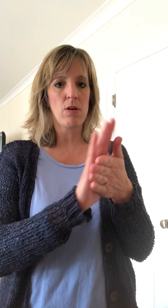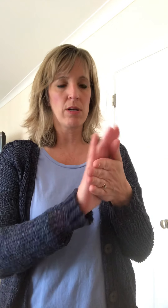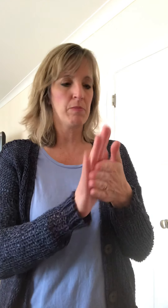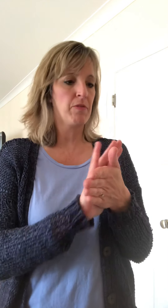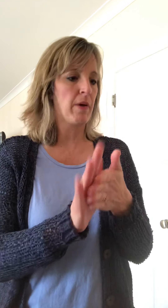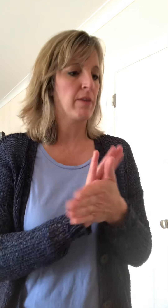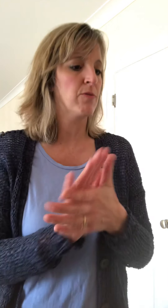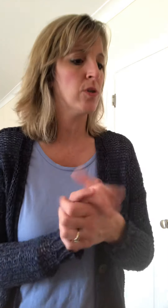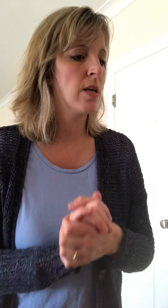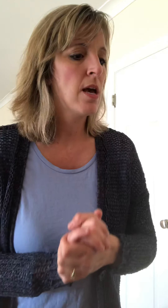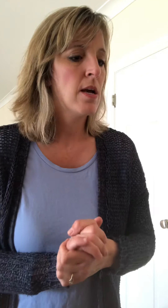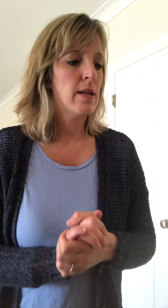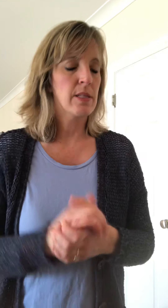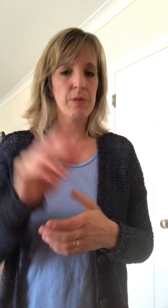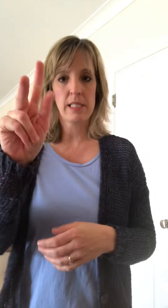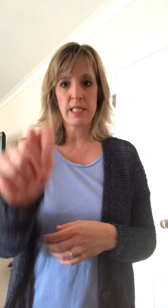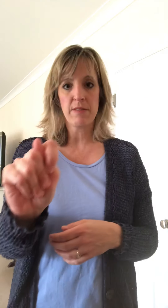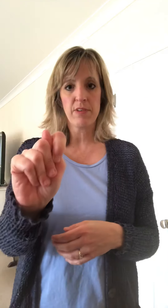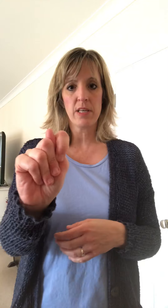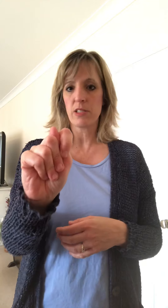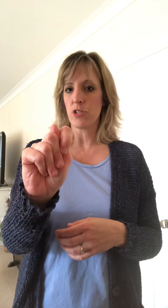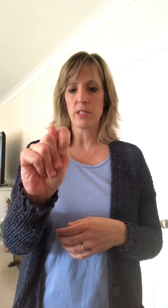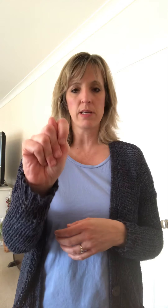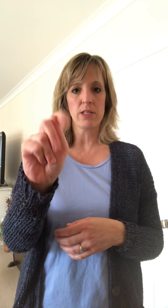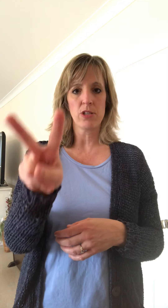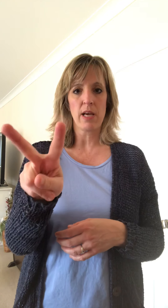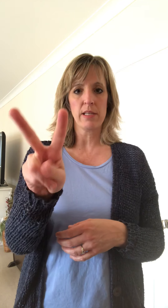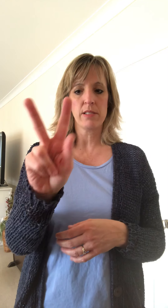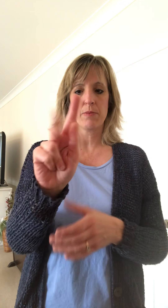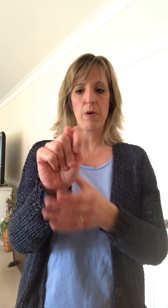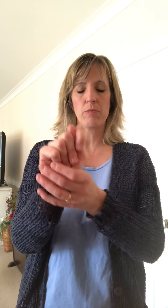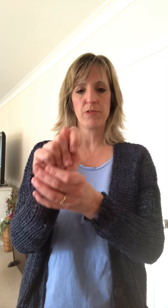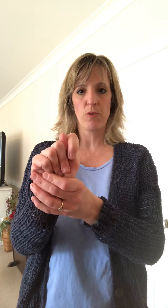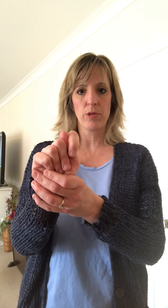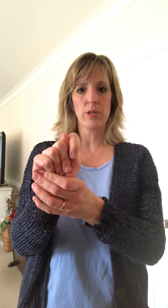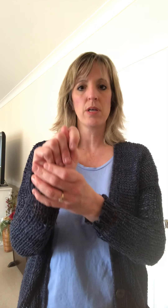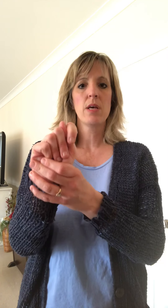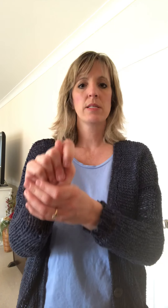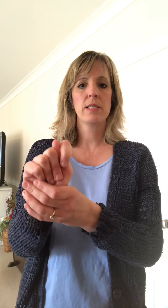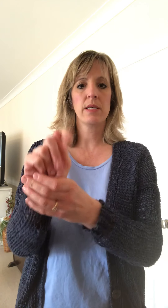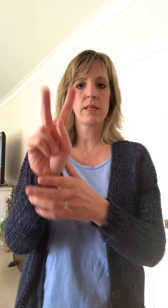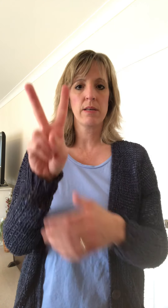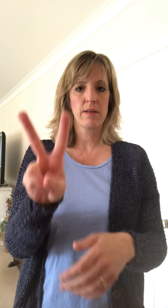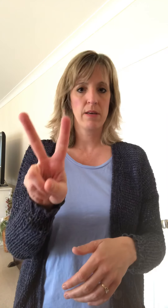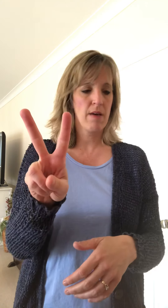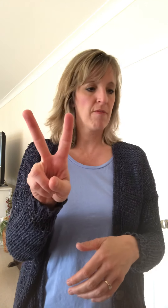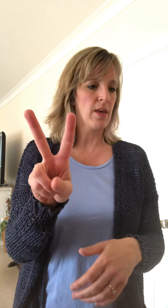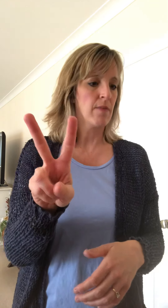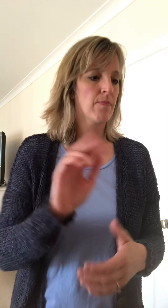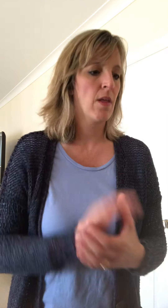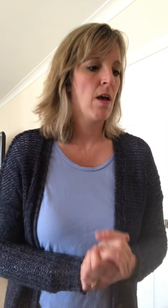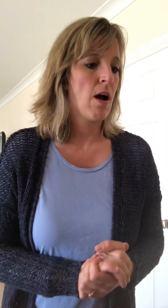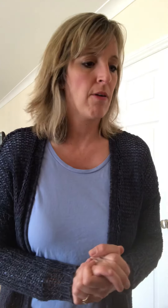on it, moving back and forth. Next one is TV, it's just the initialized, palms forward, T and V. All